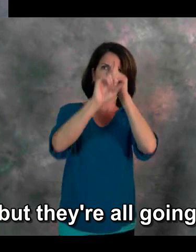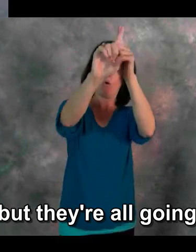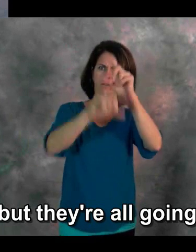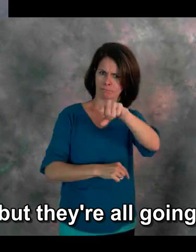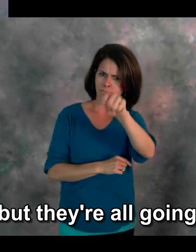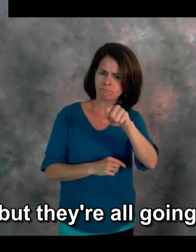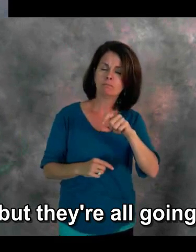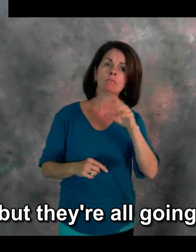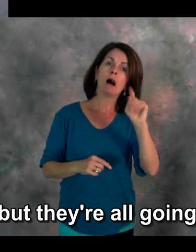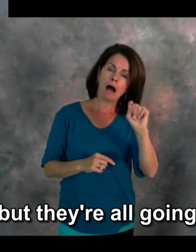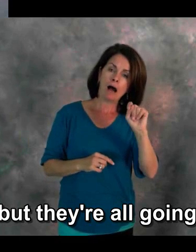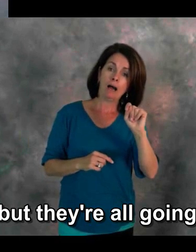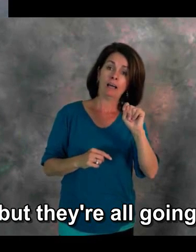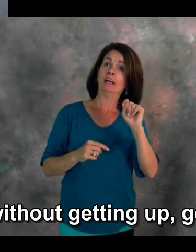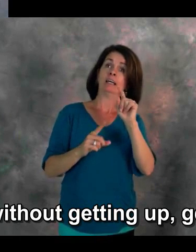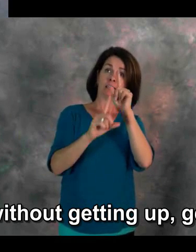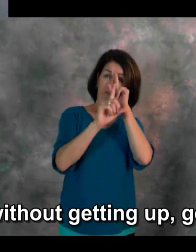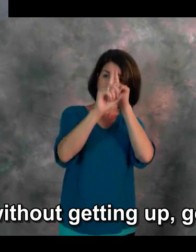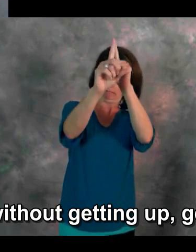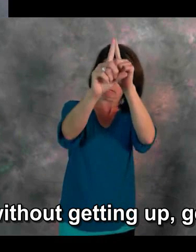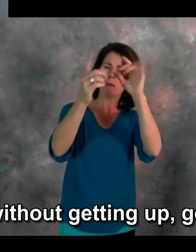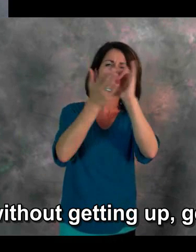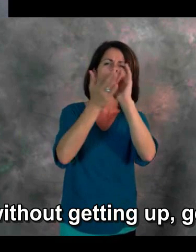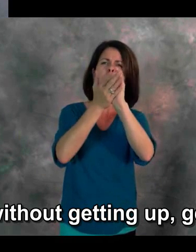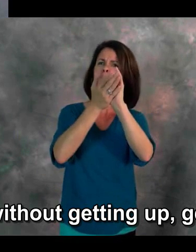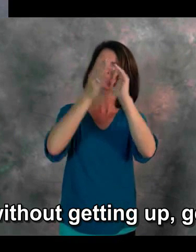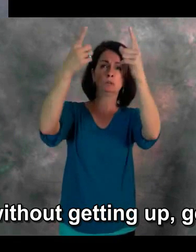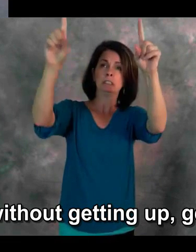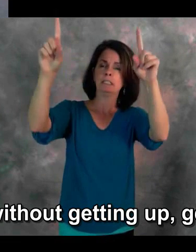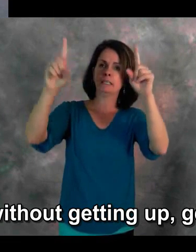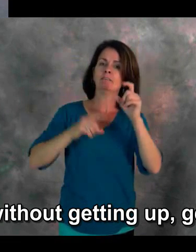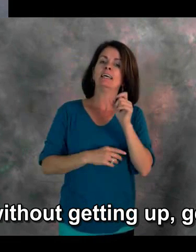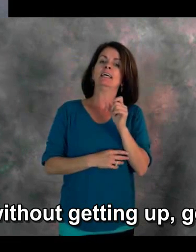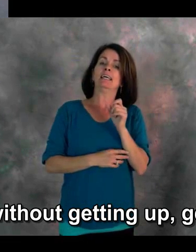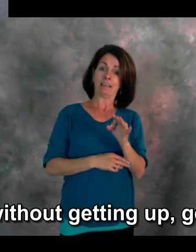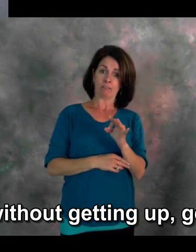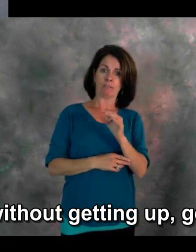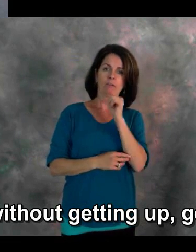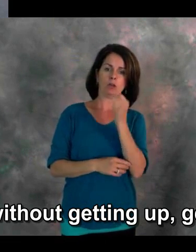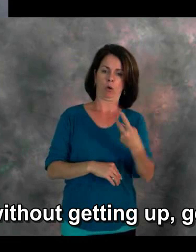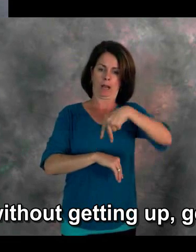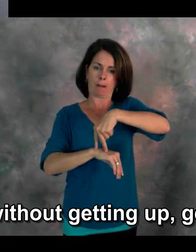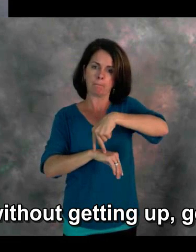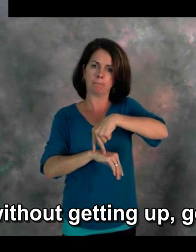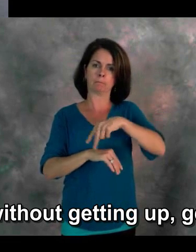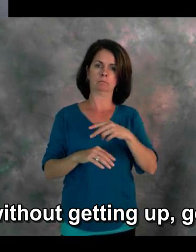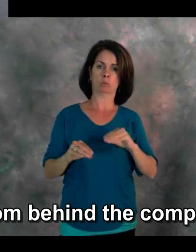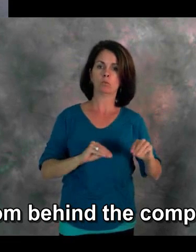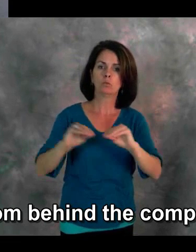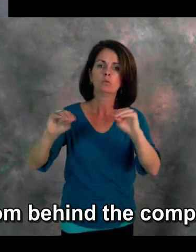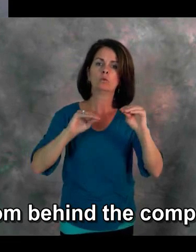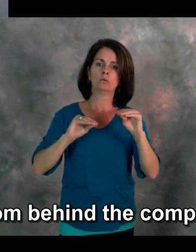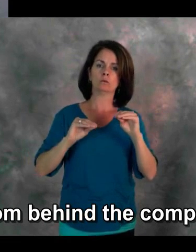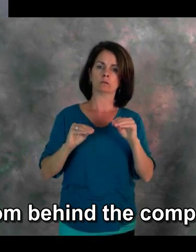goals. But they're all going to be impossible to achieve without getting up, getting